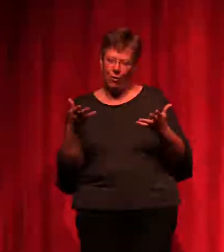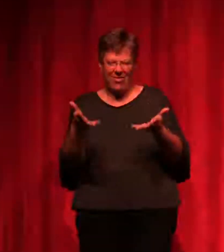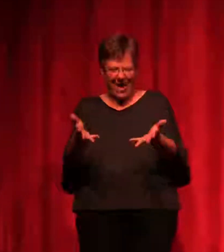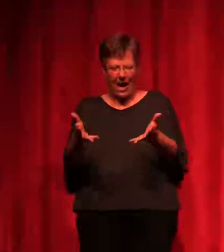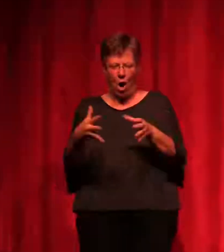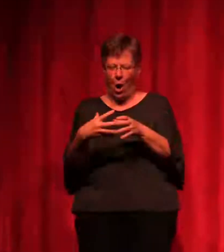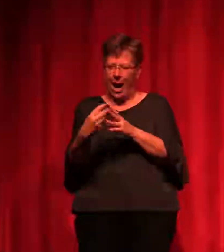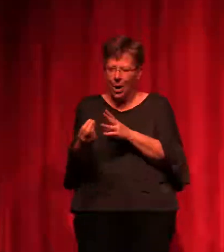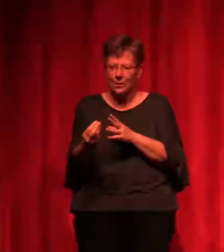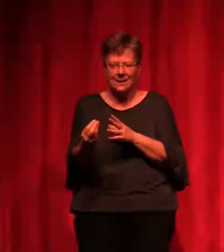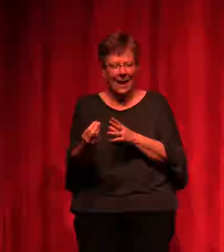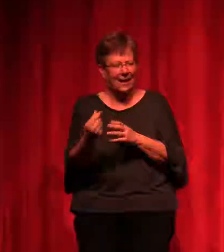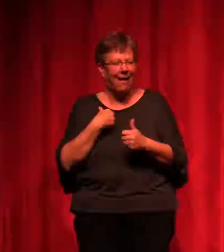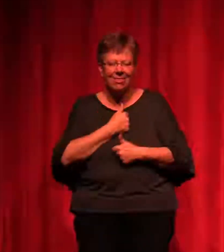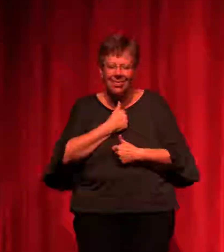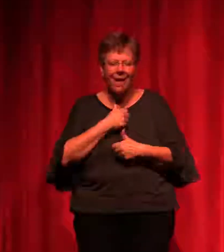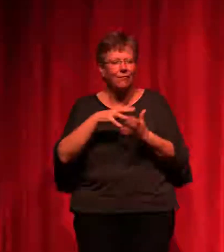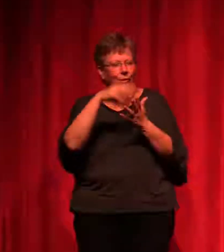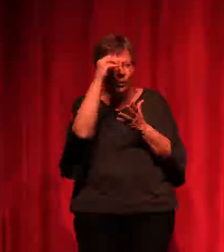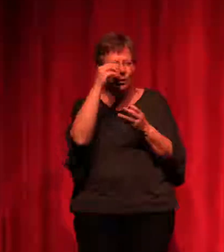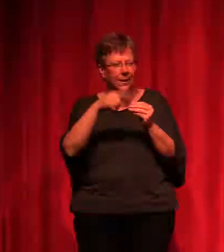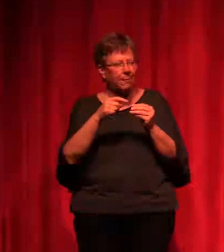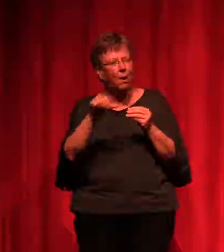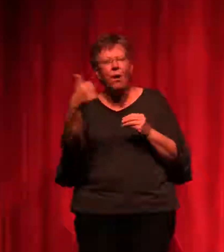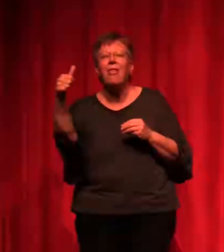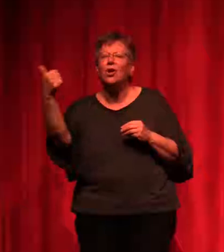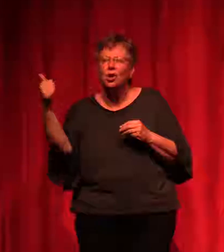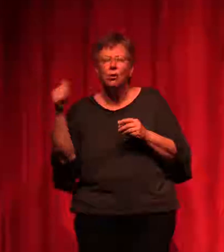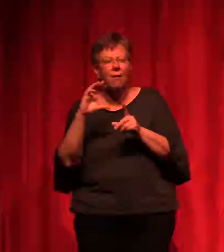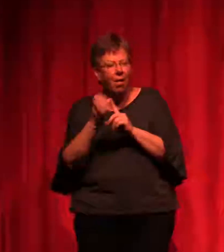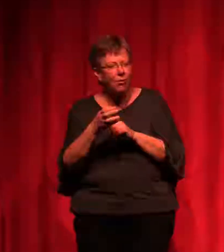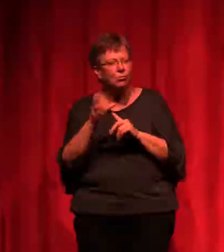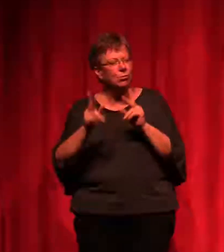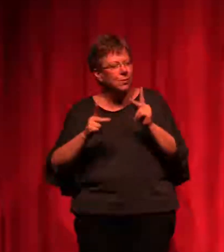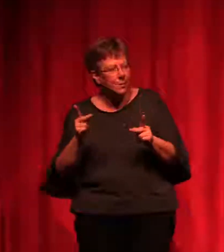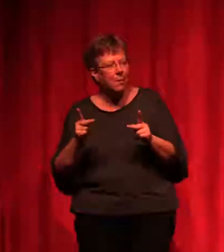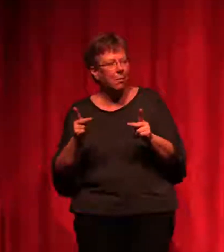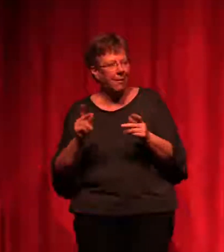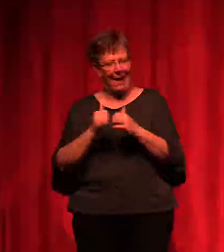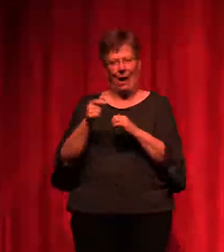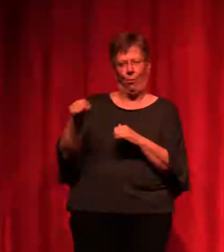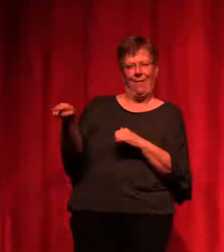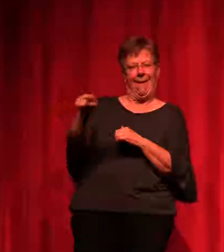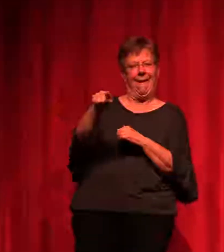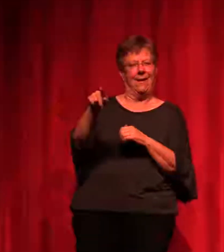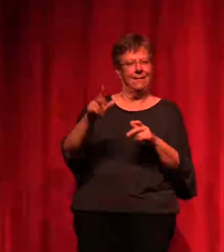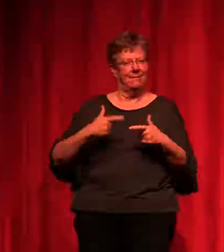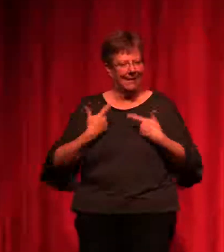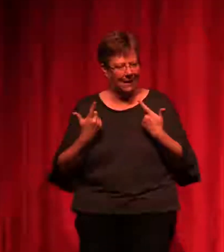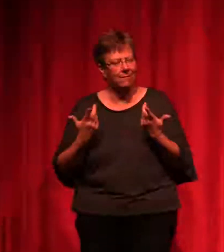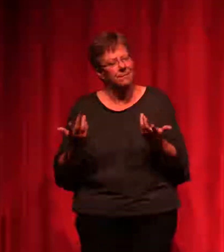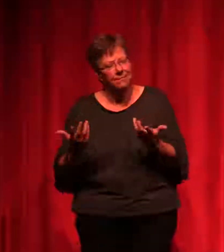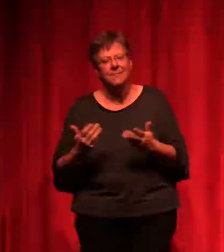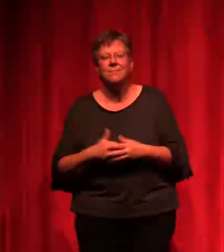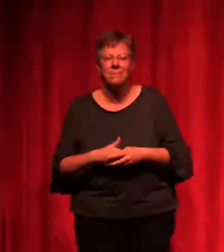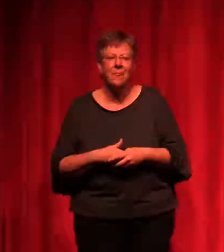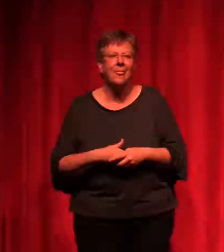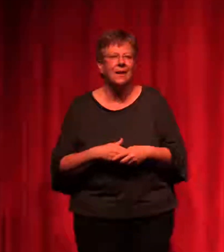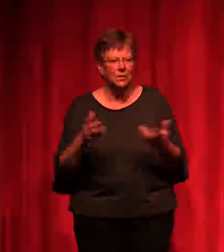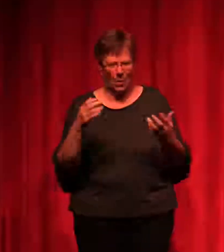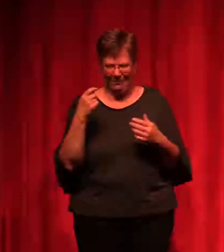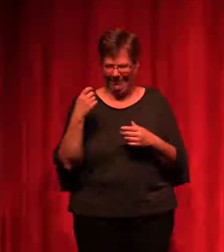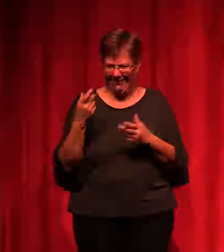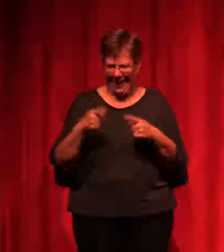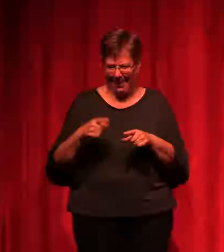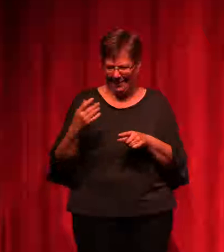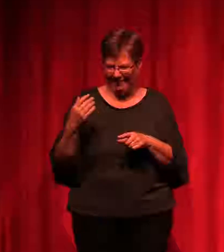with everything. And I love learning about a lot of other cultures and people and how they live. So this last